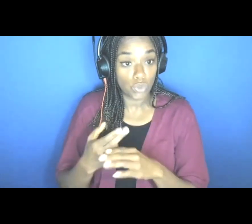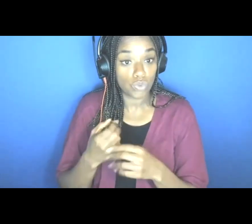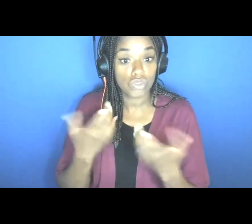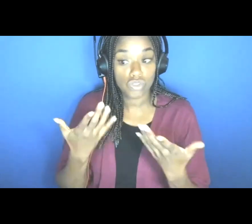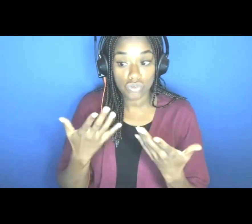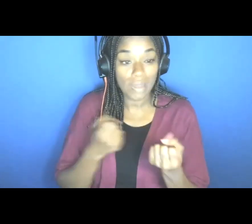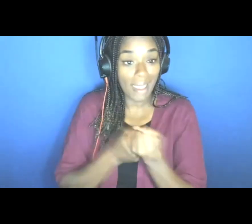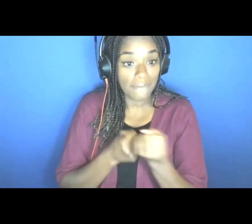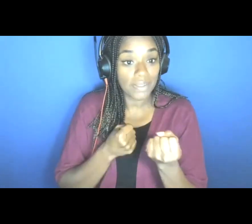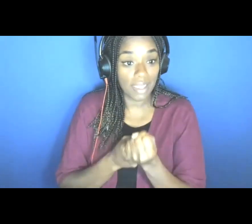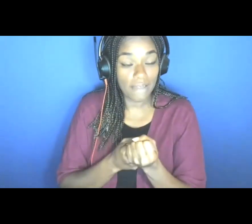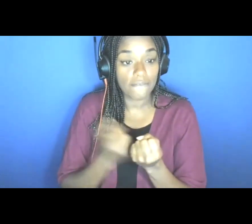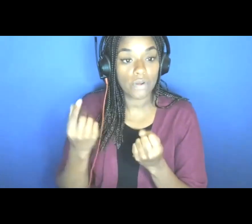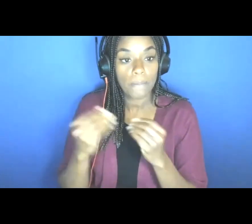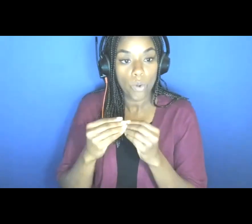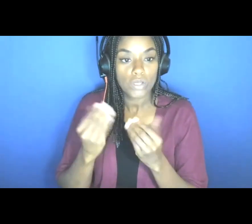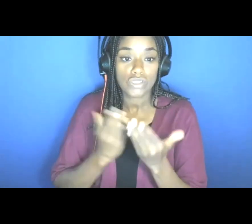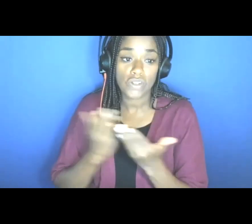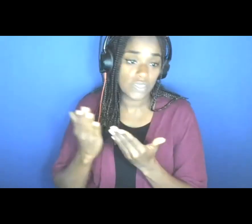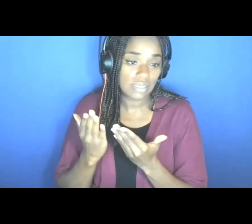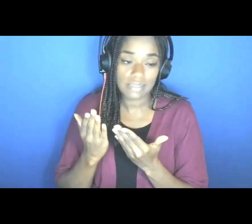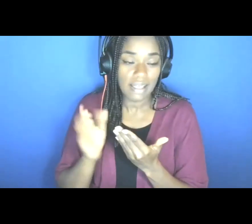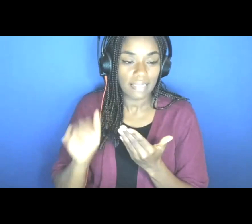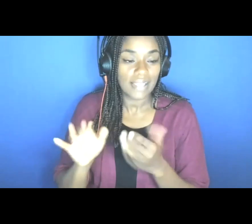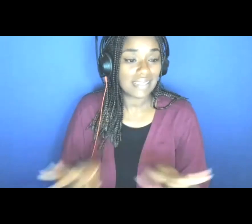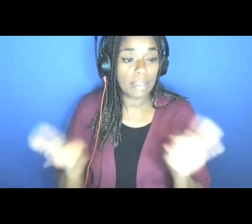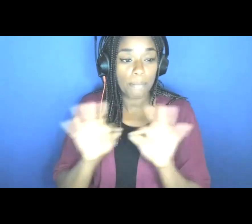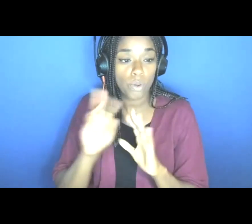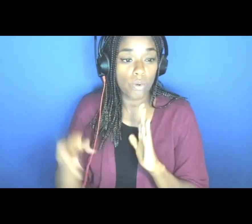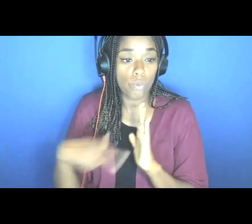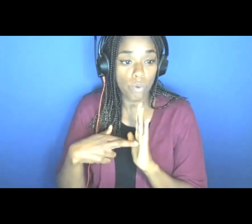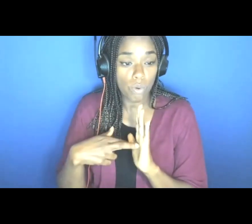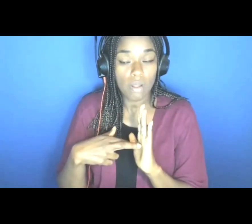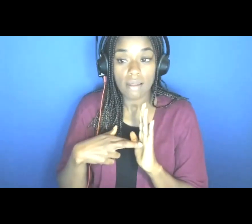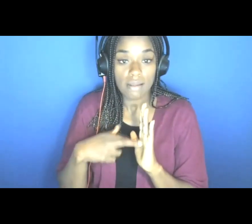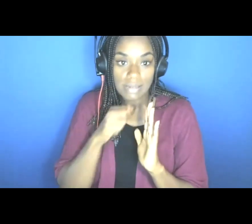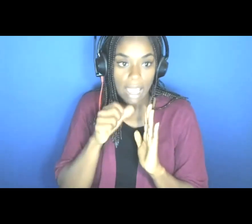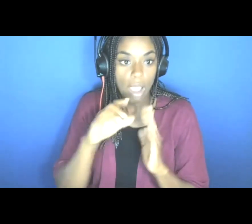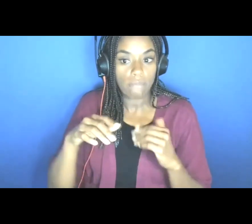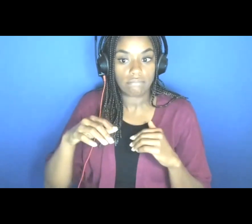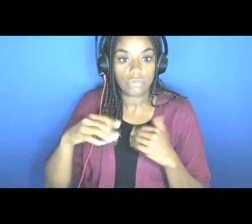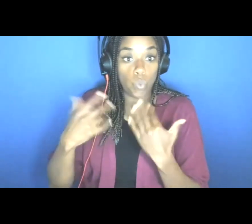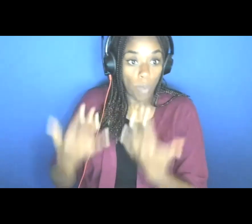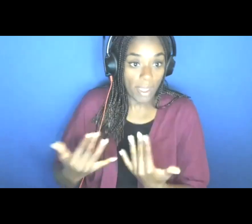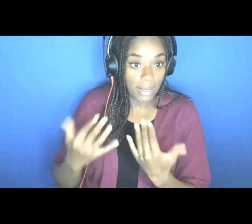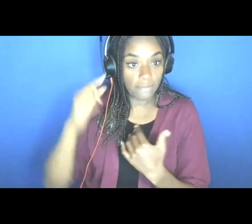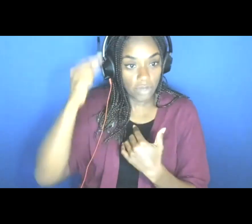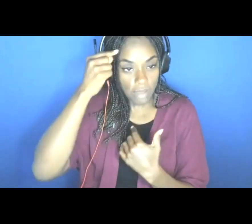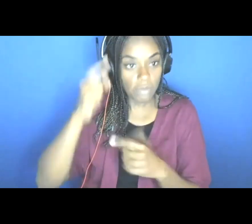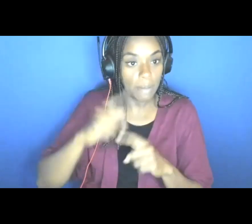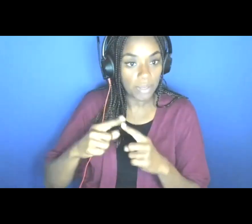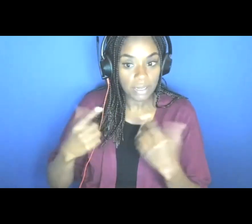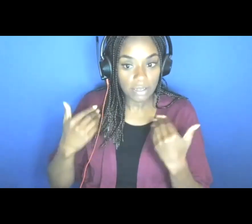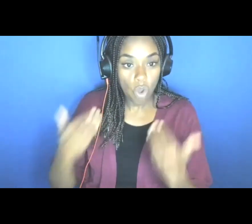services, which is an important role, not only waiting for government, but making the case to government that